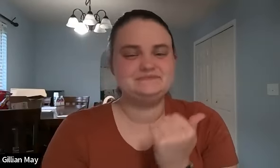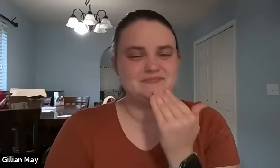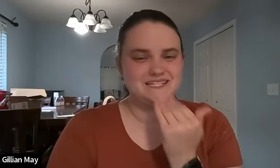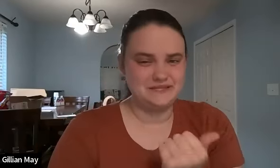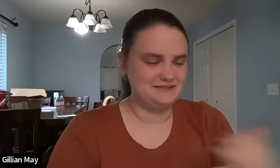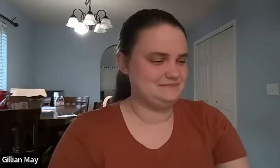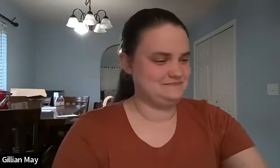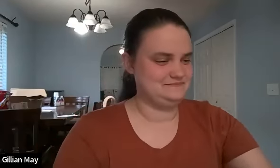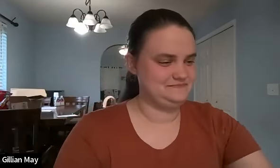Sweet.